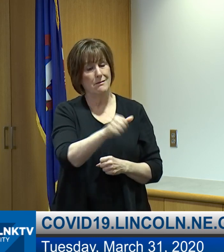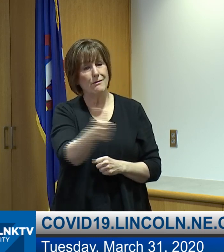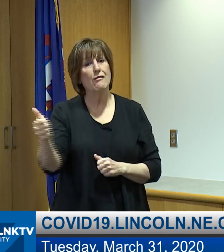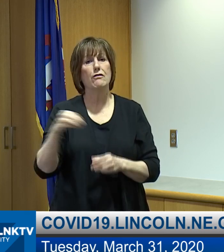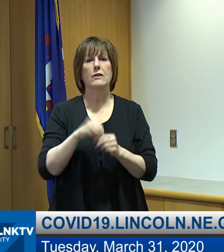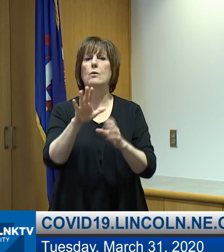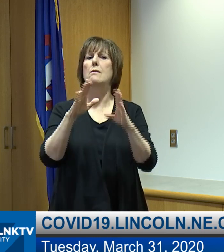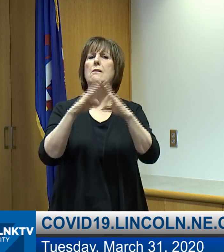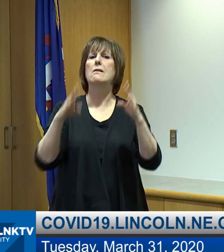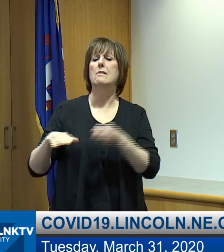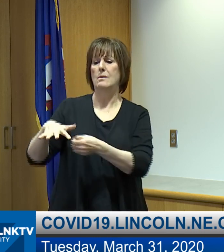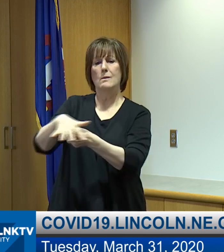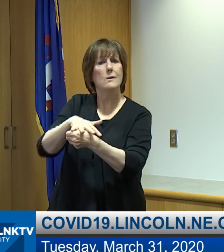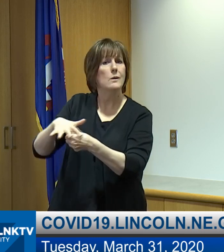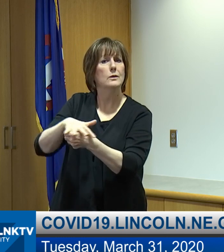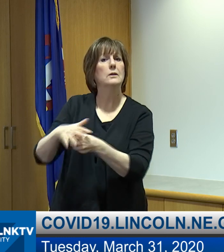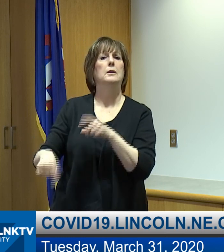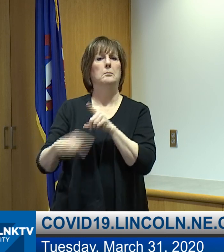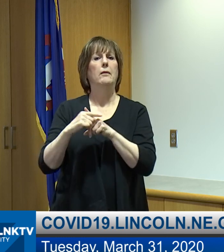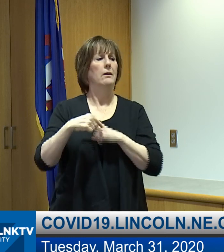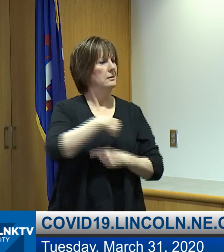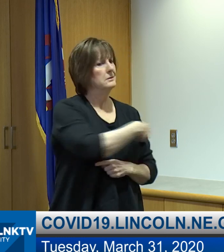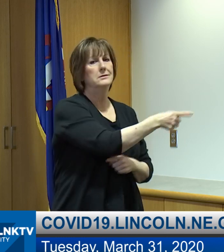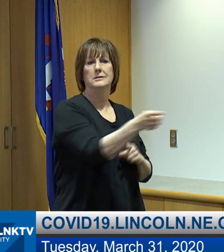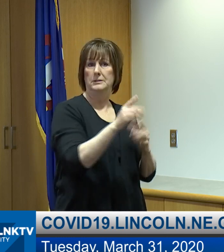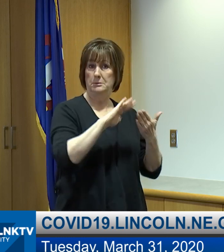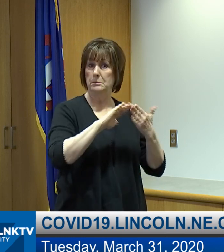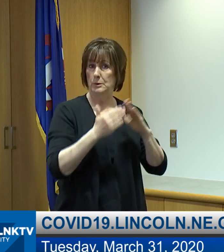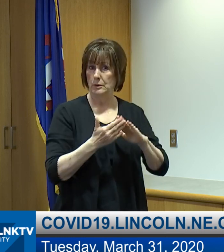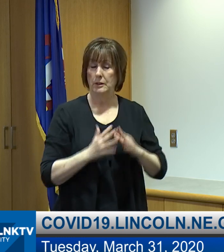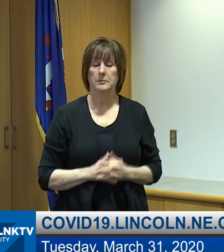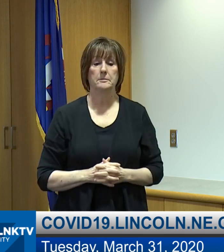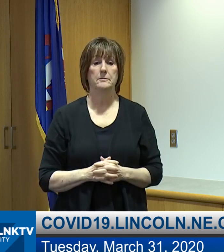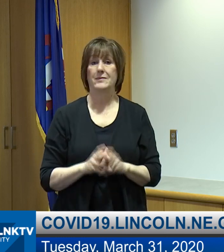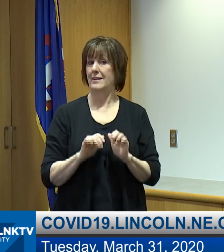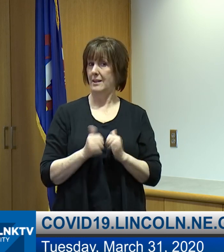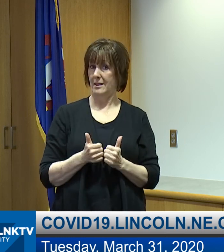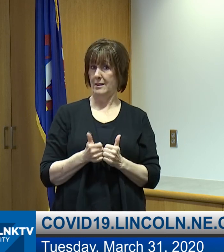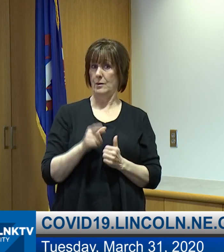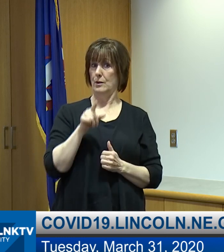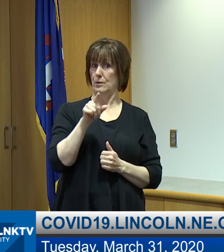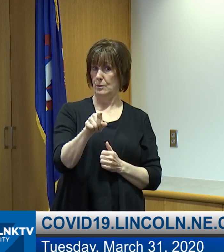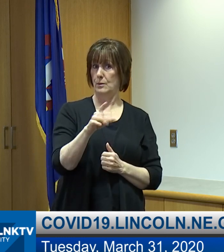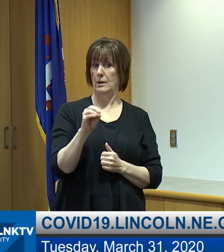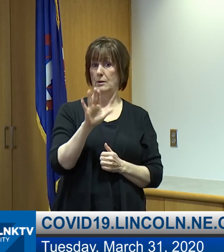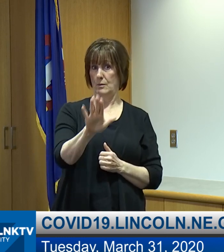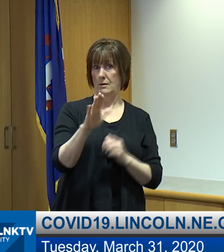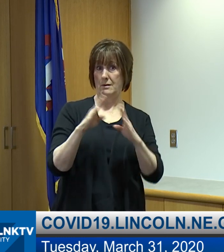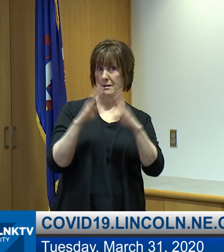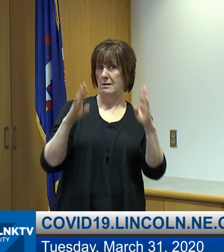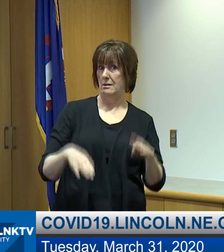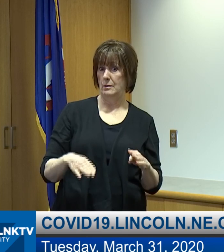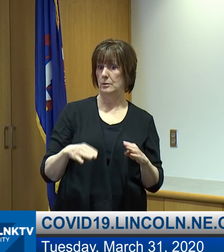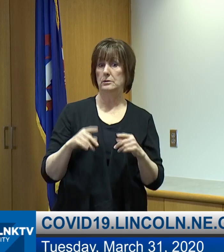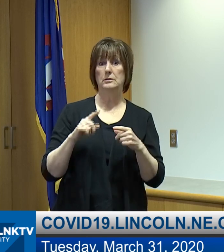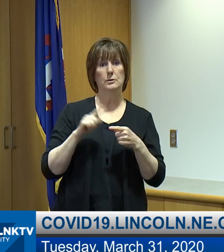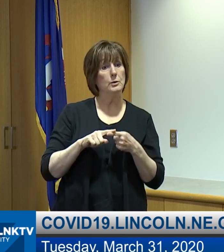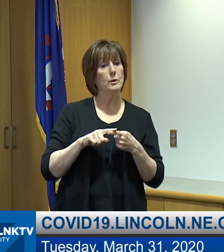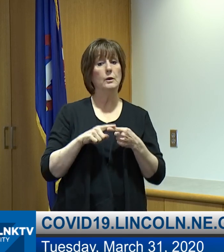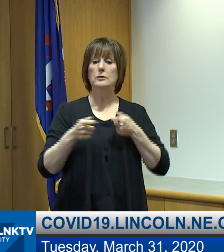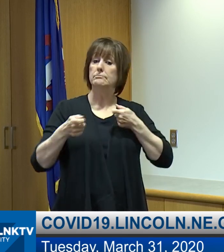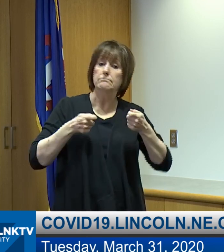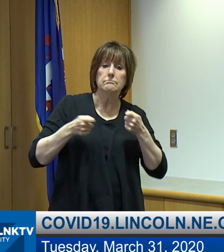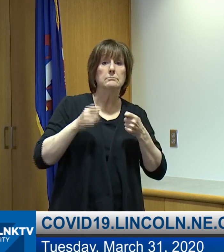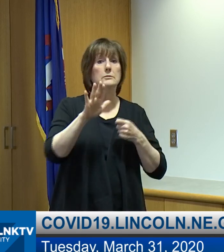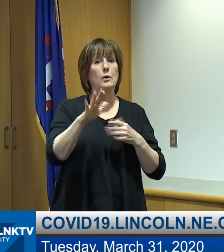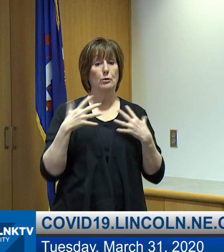in your household and, of course, others in our community. The way that you and those in your household manage your recovery at